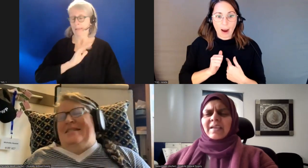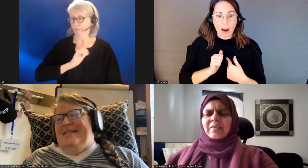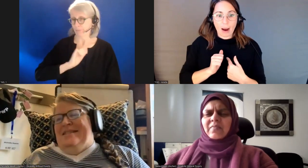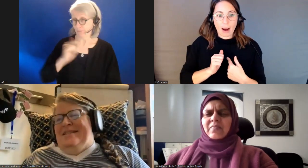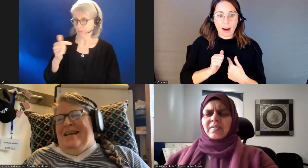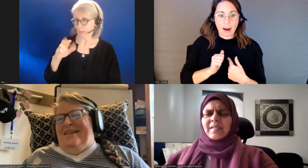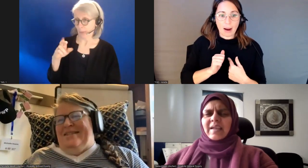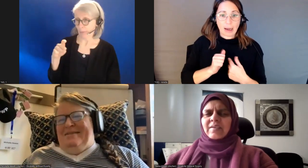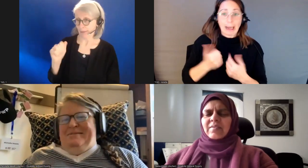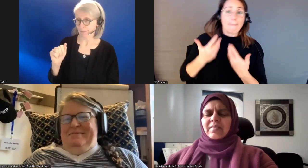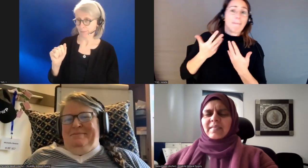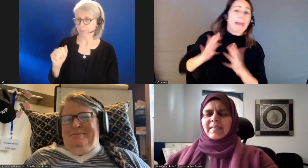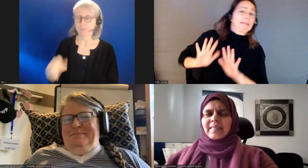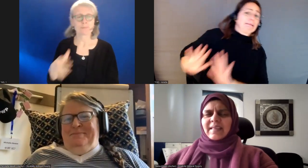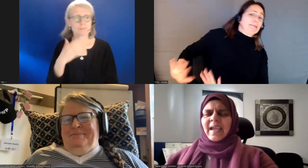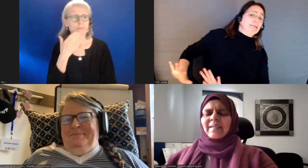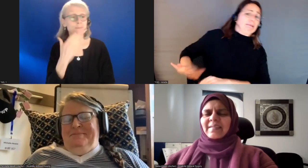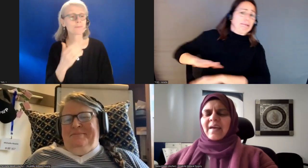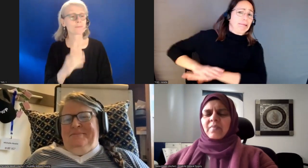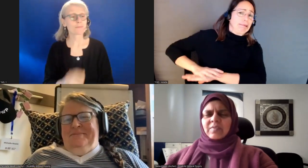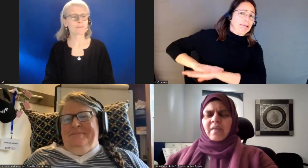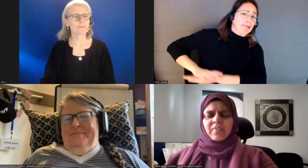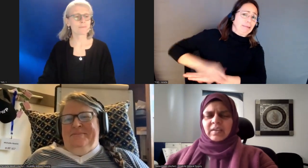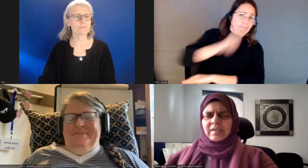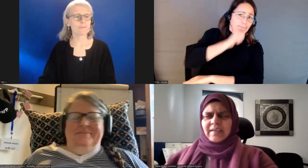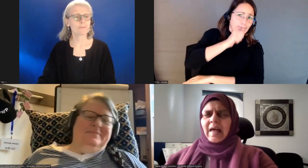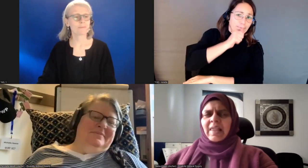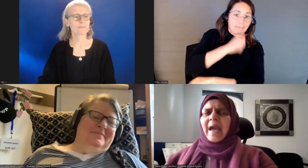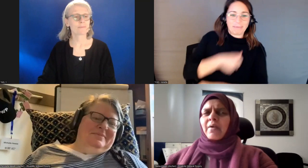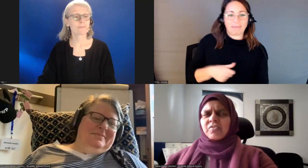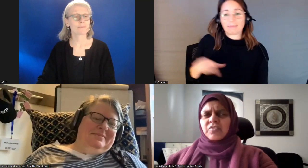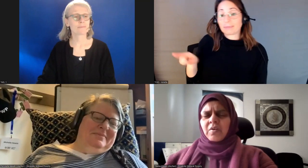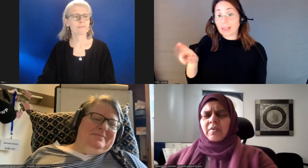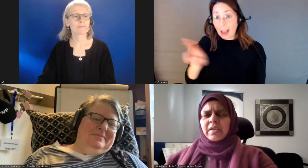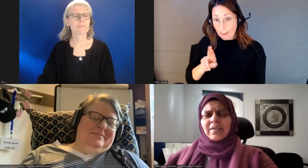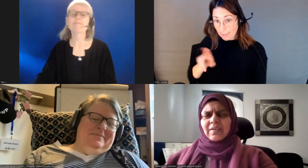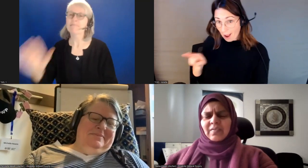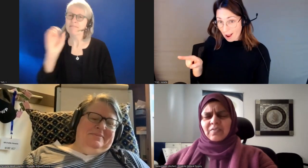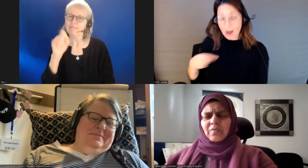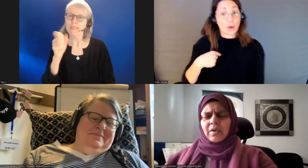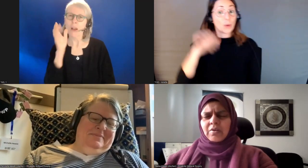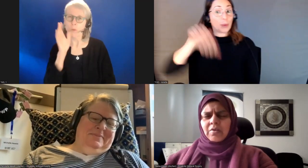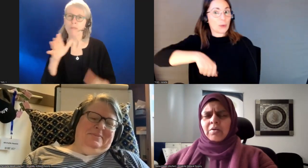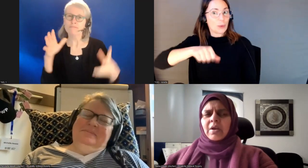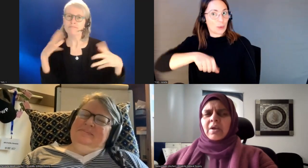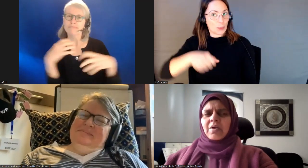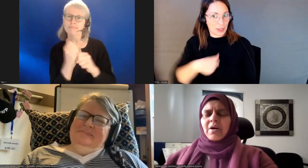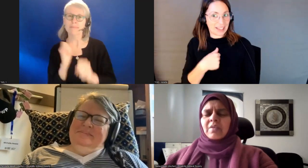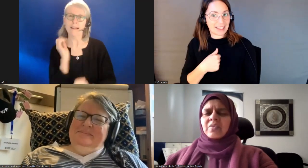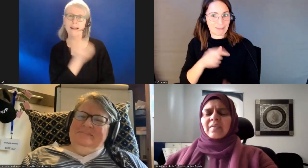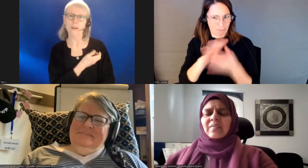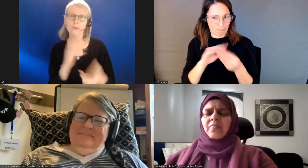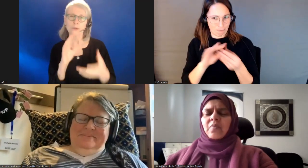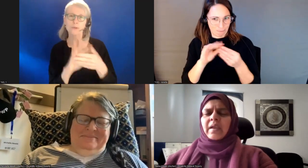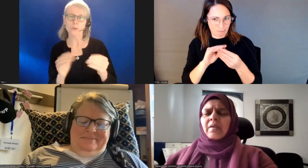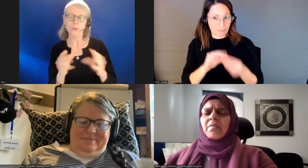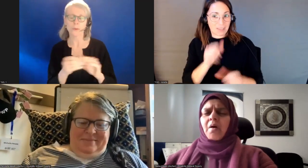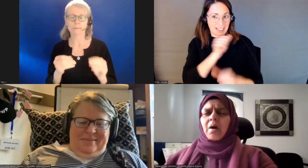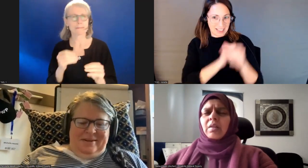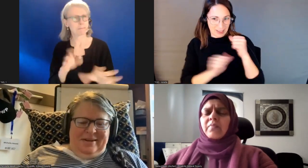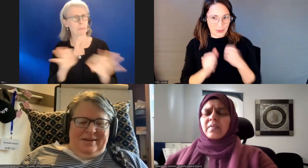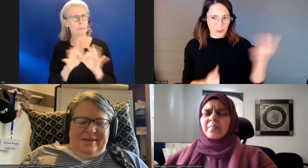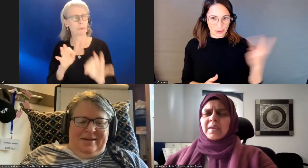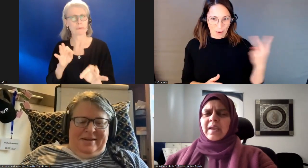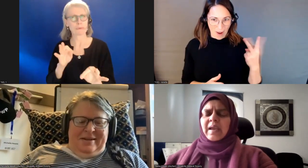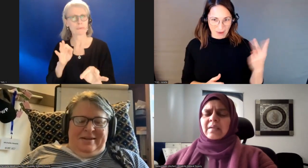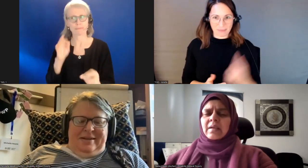right, please. thank you. Tell us. Thank you. Yes, I will definitely tell our story, the historical context of where